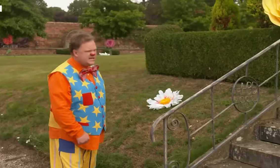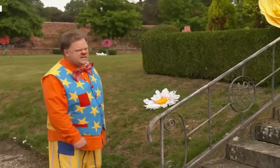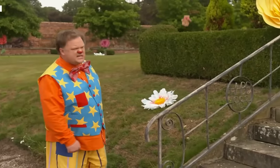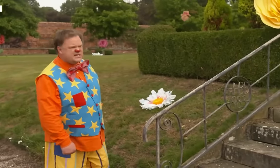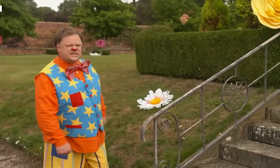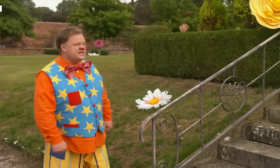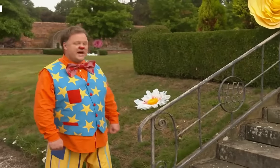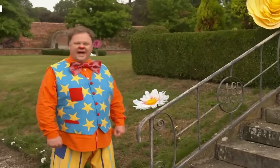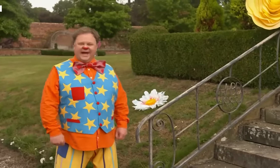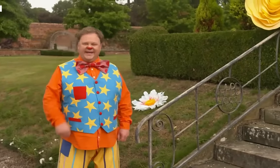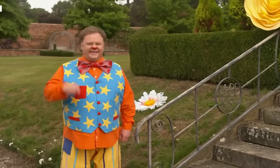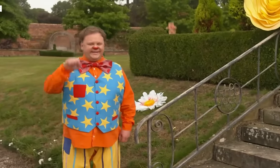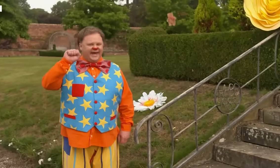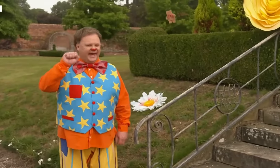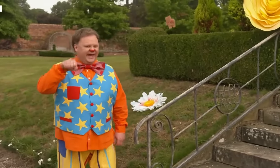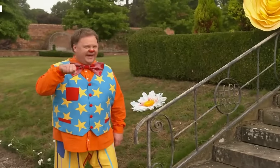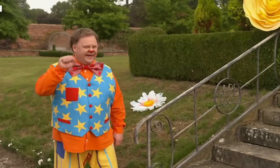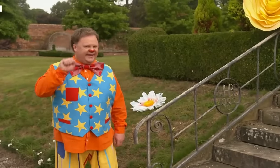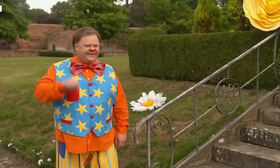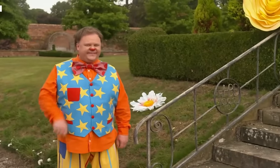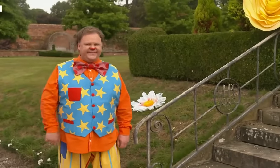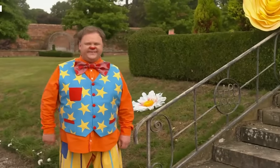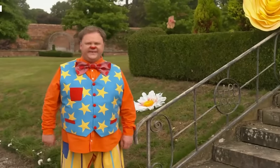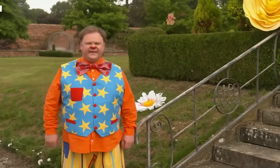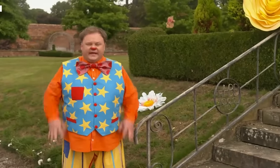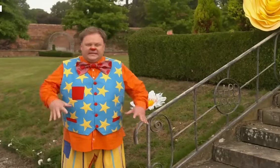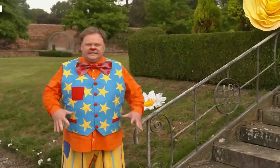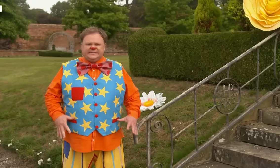Mr. Tumble. Yes? Look behind you quick.